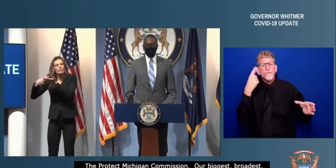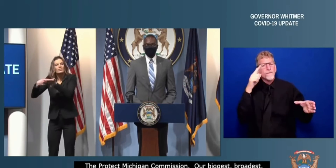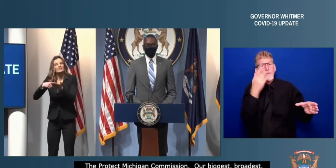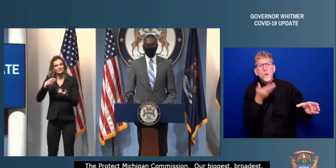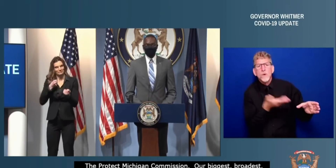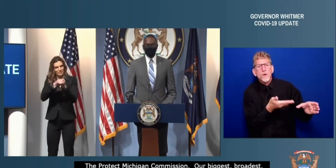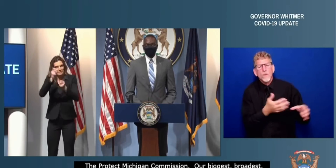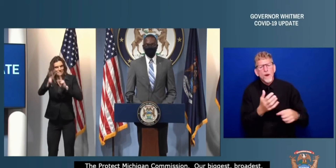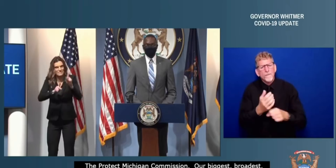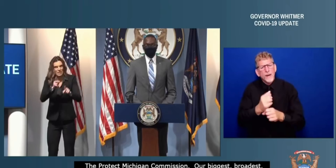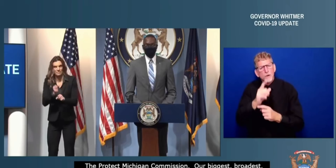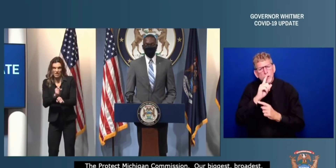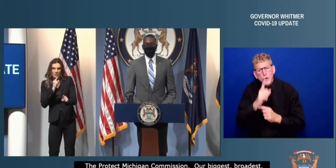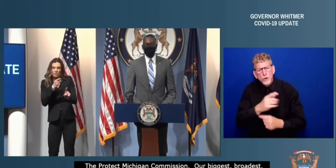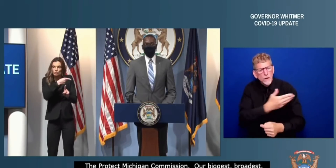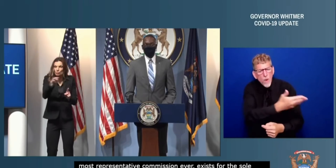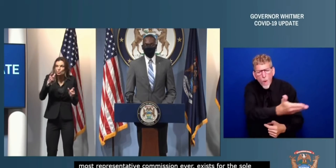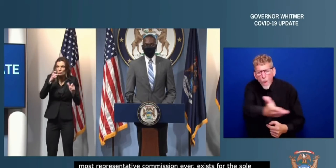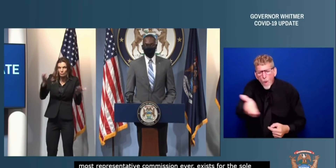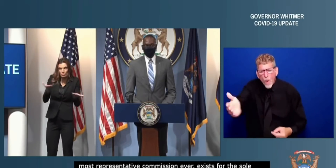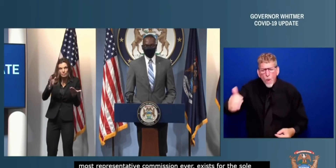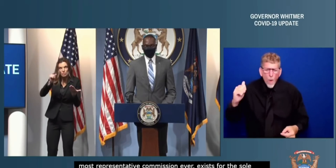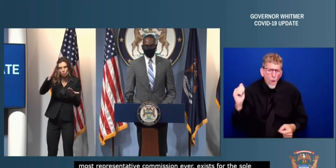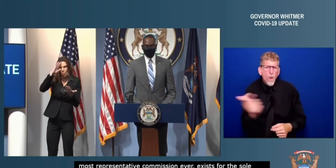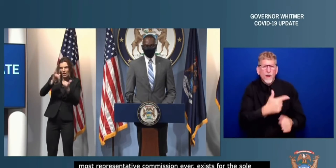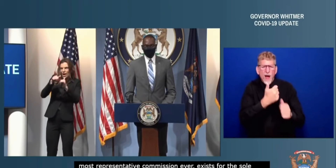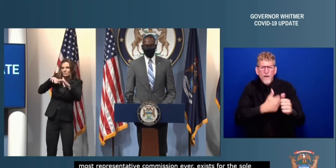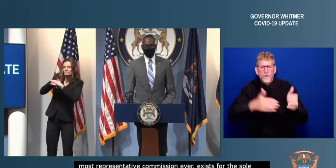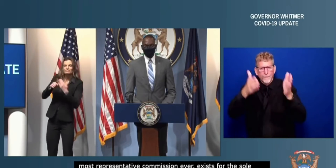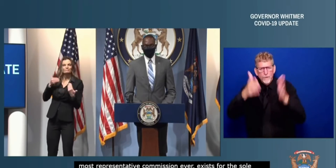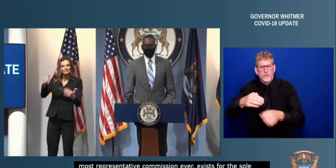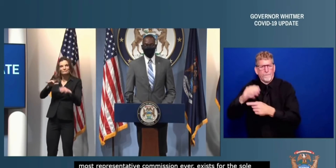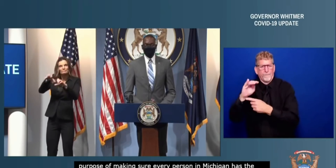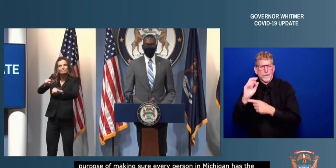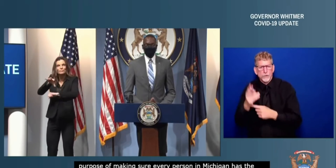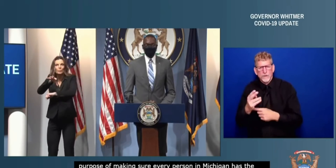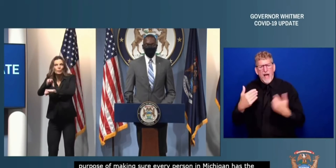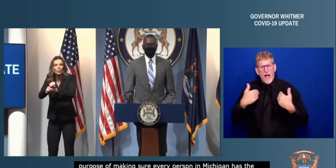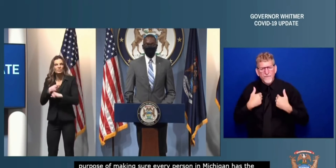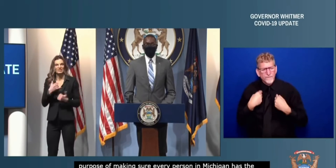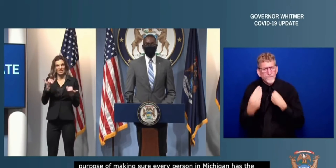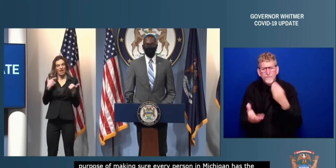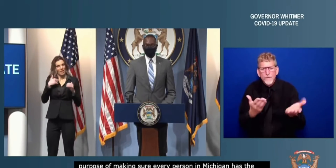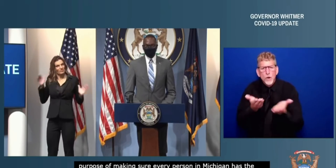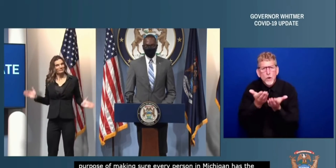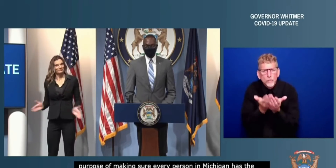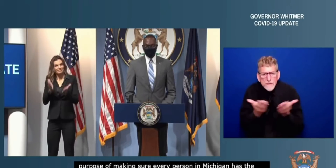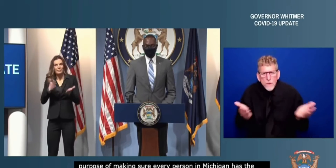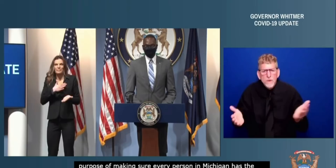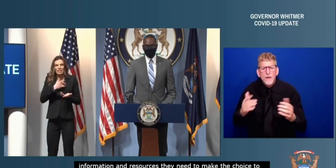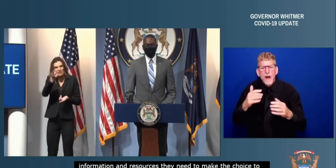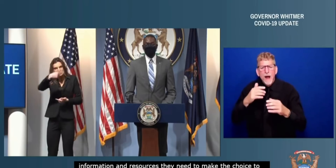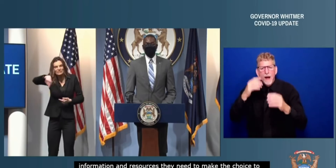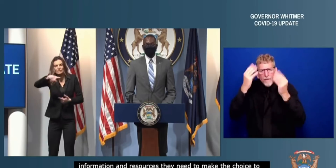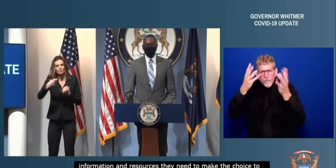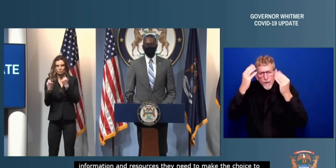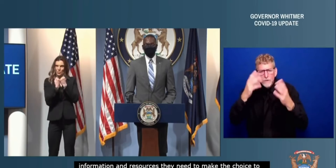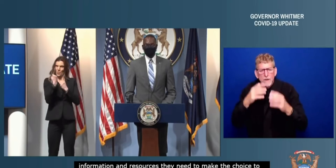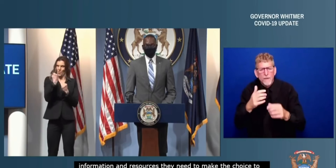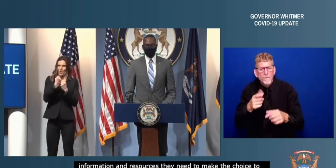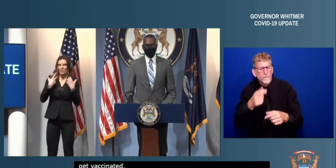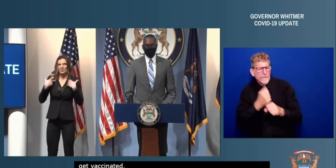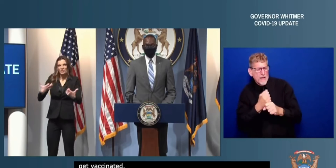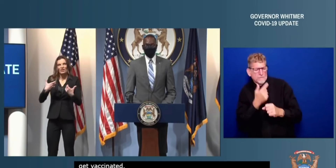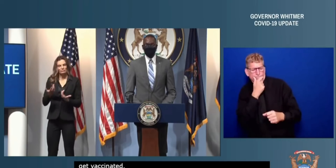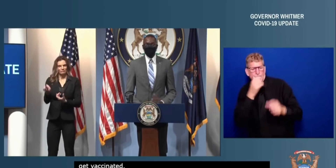has the information and resources they need to make the choice to get vaccinated. So I'm asking for you to work with us, to join